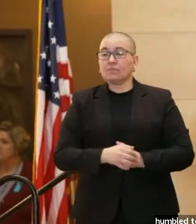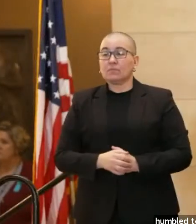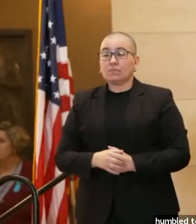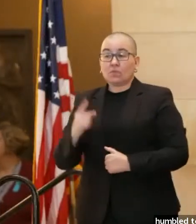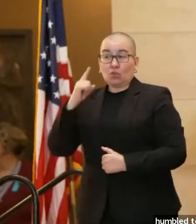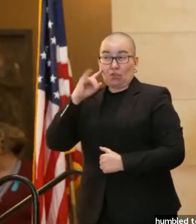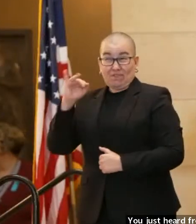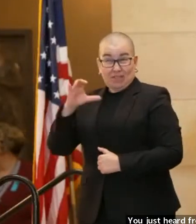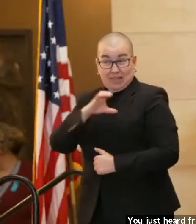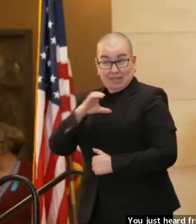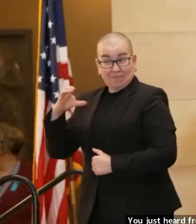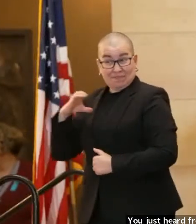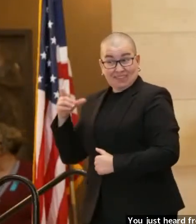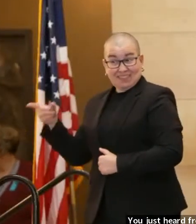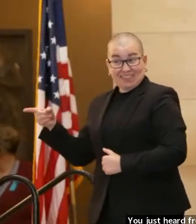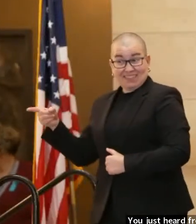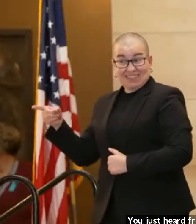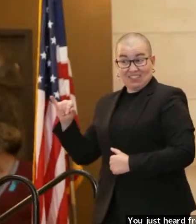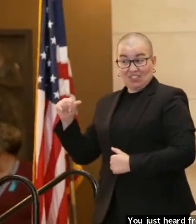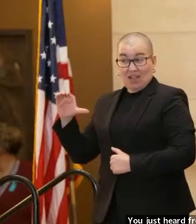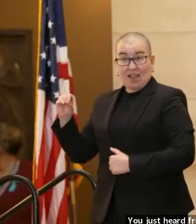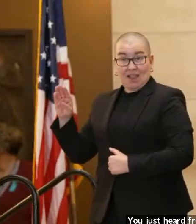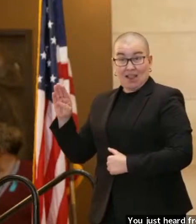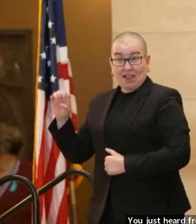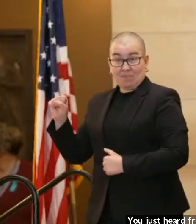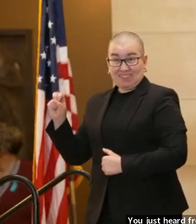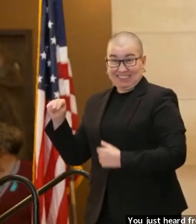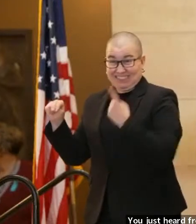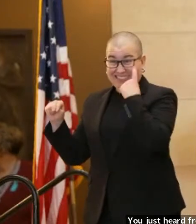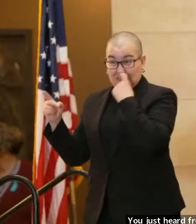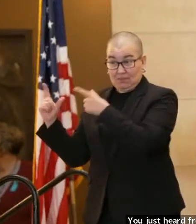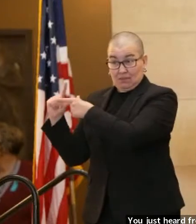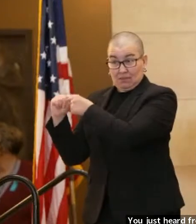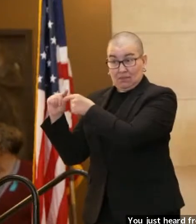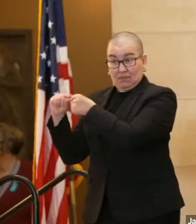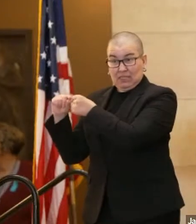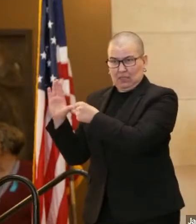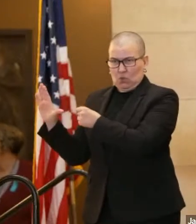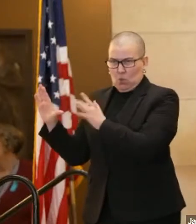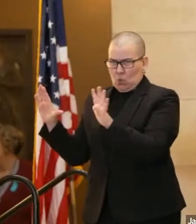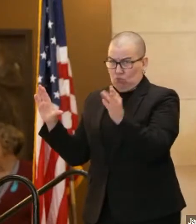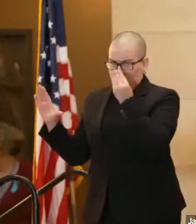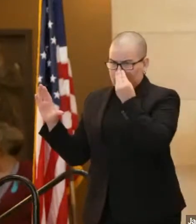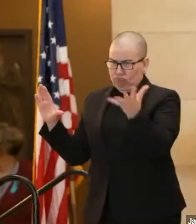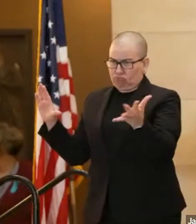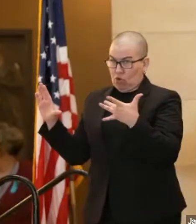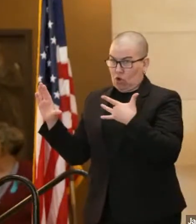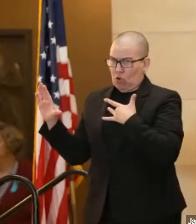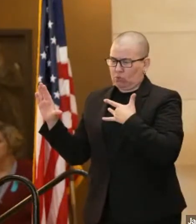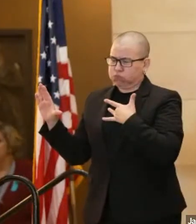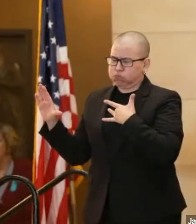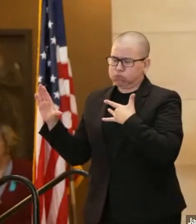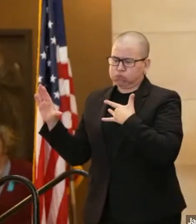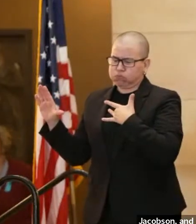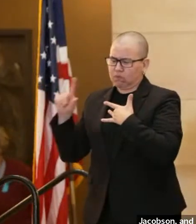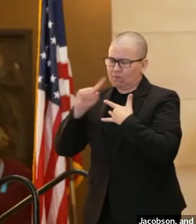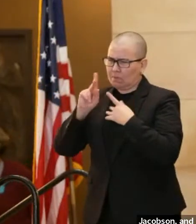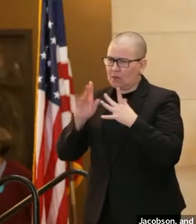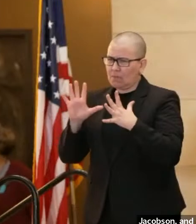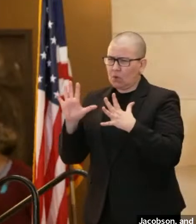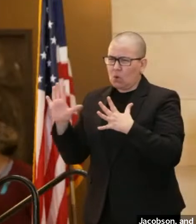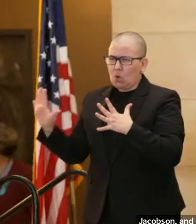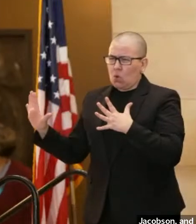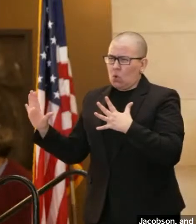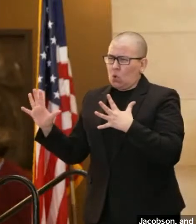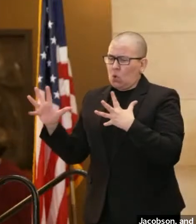Jacobson, and I have to tell you, his heart for people and his heart for this